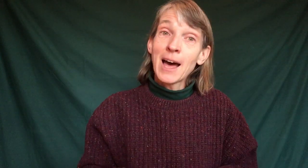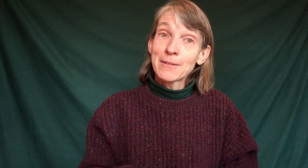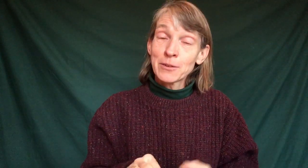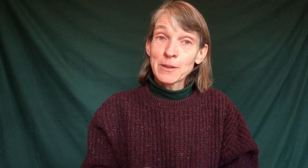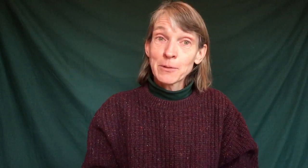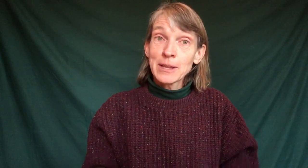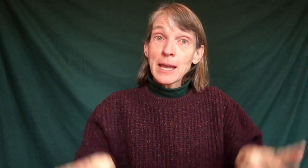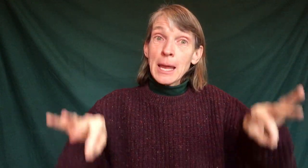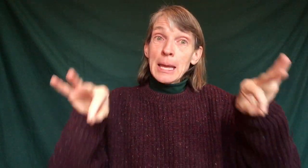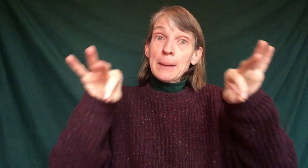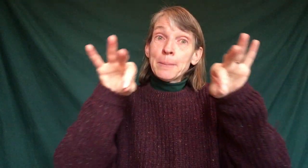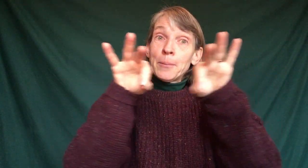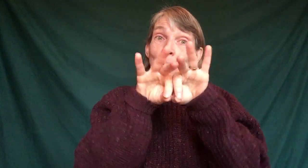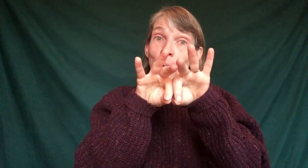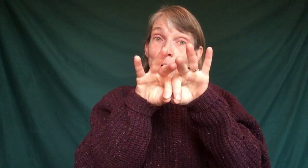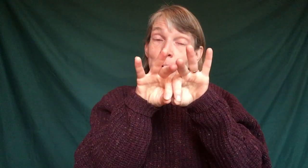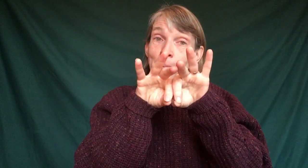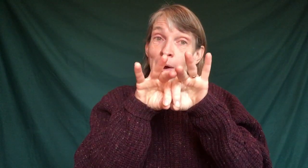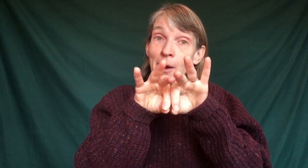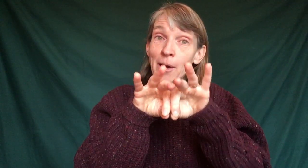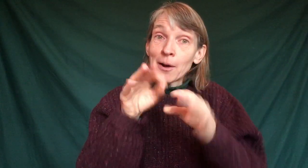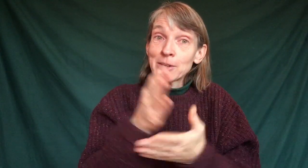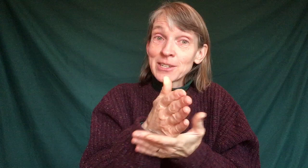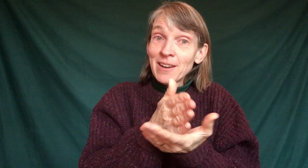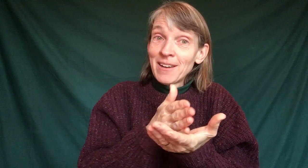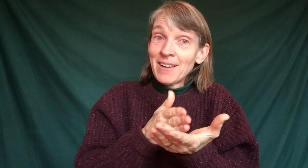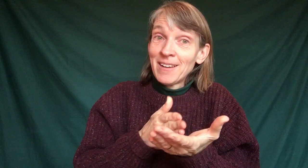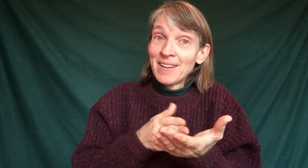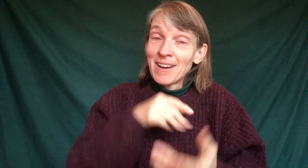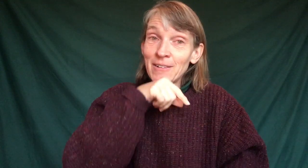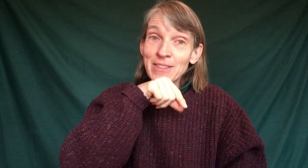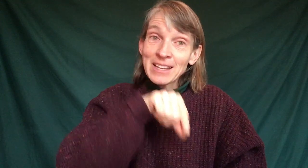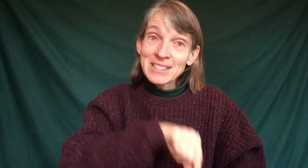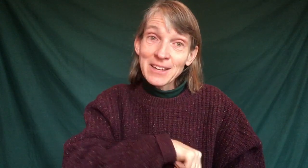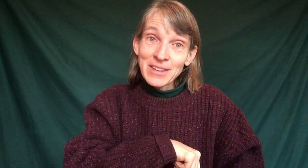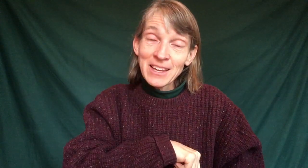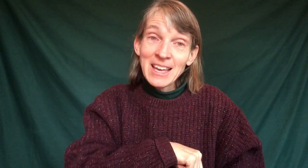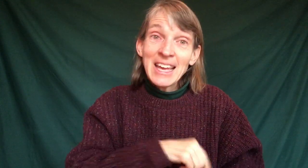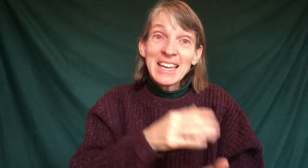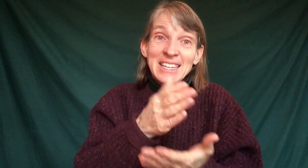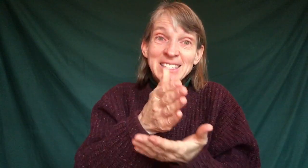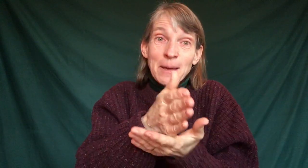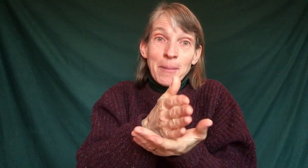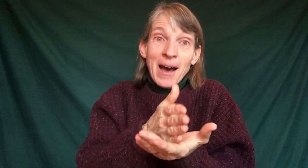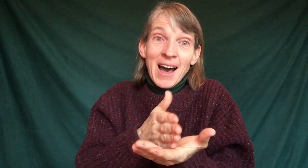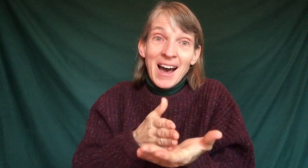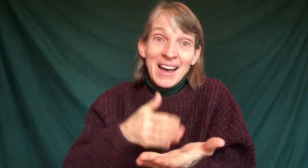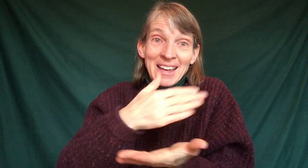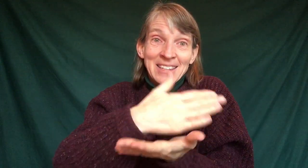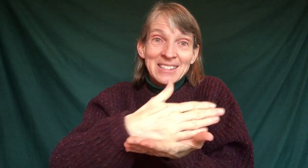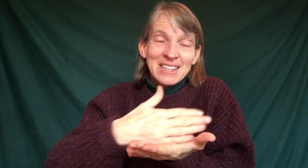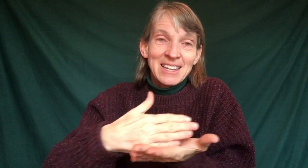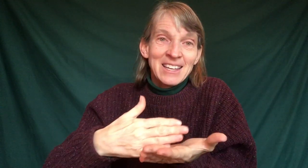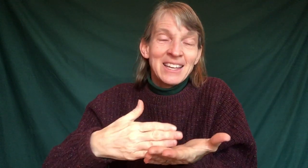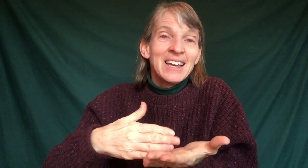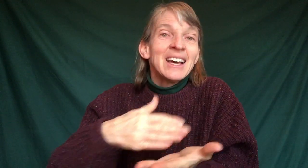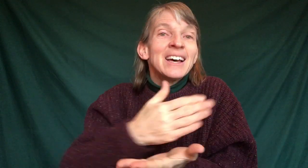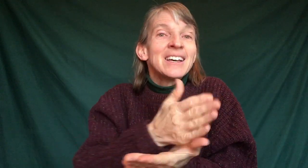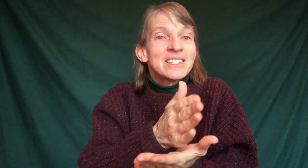lot of you, the really important part of Thanksgiving is the pies.